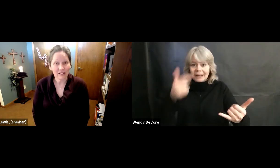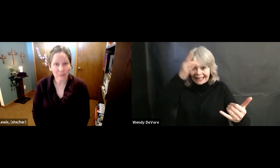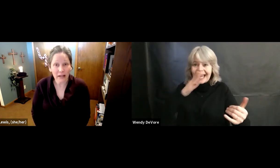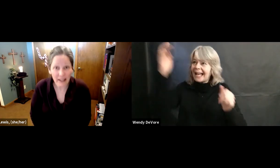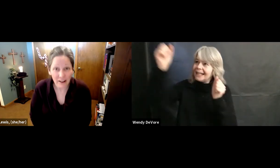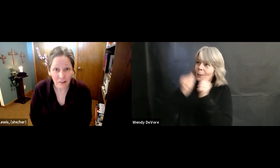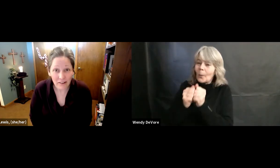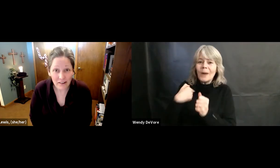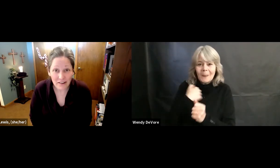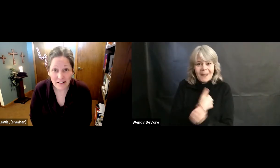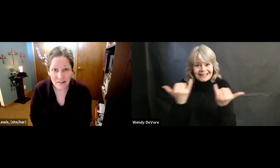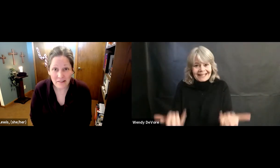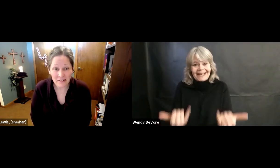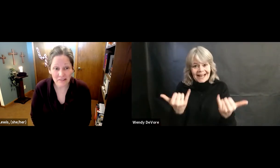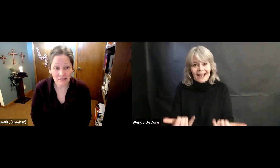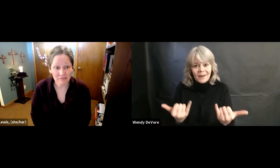right now.